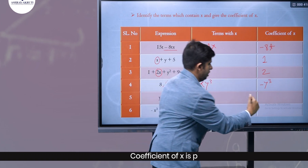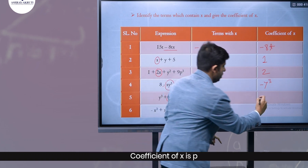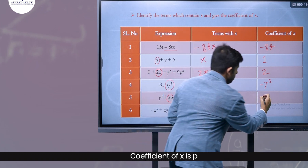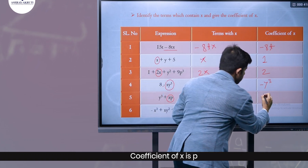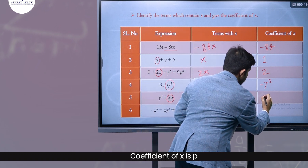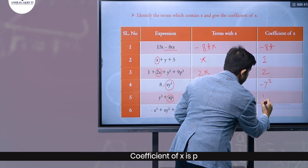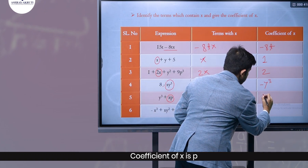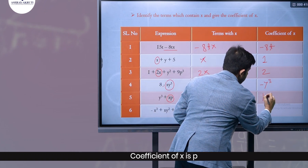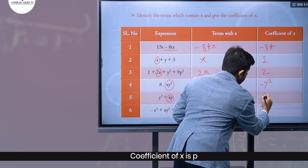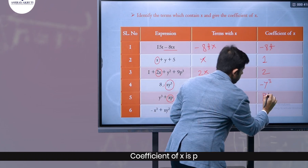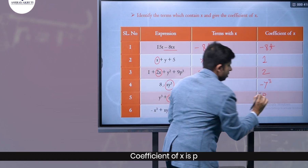is p.